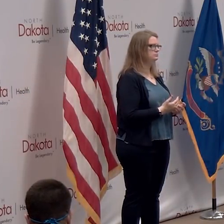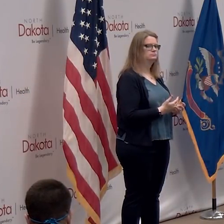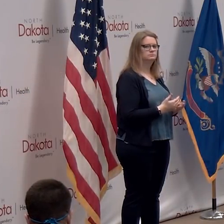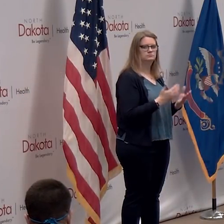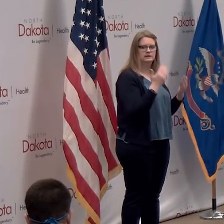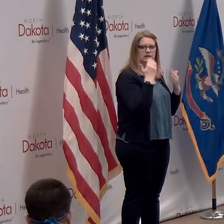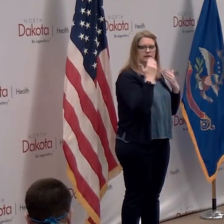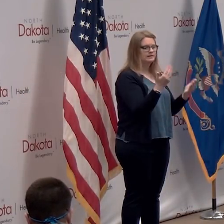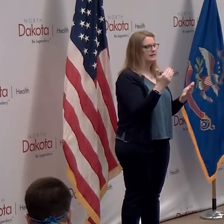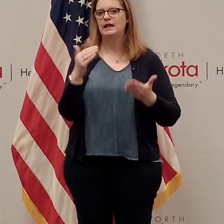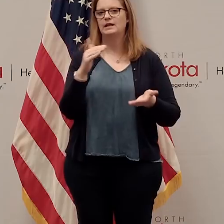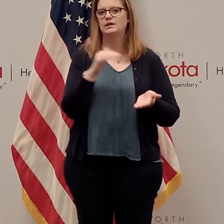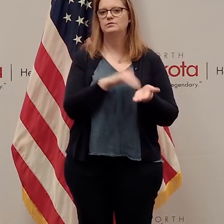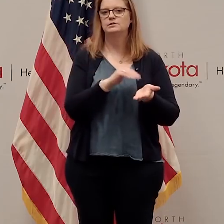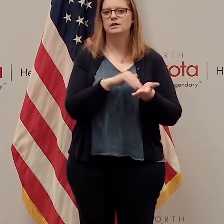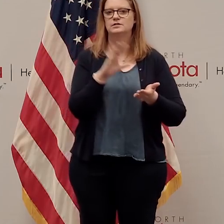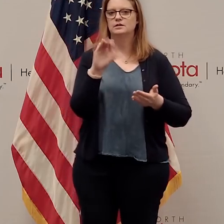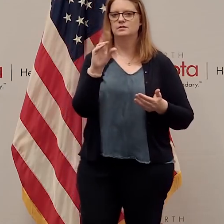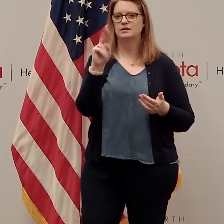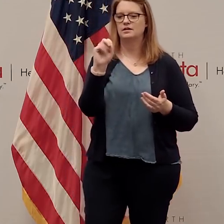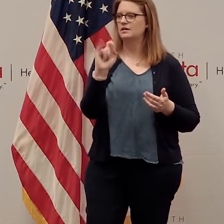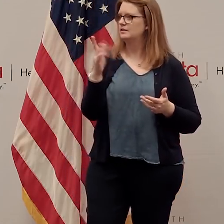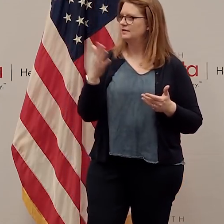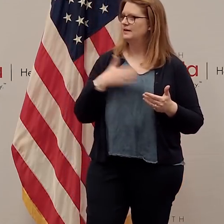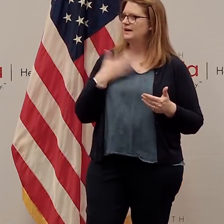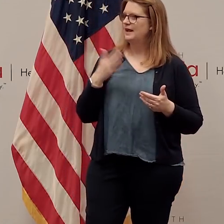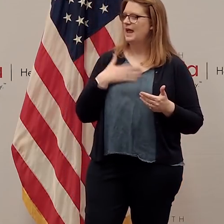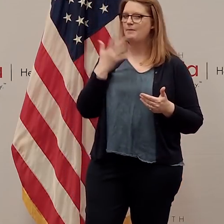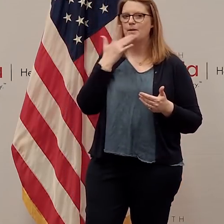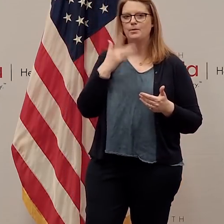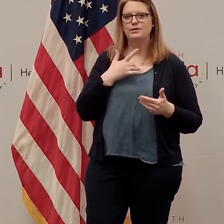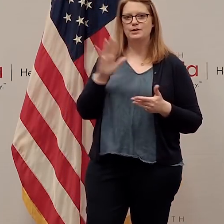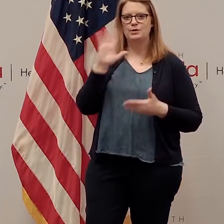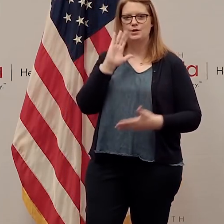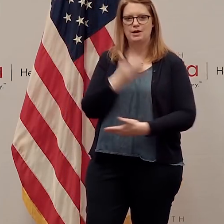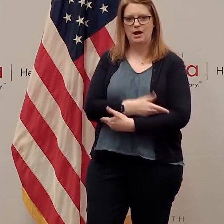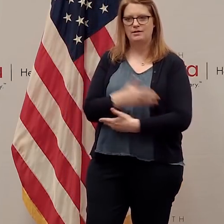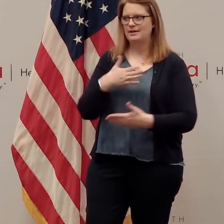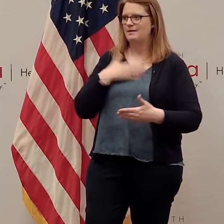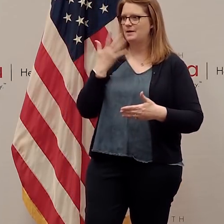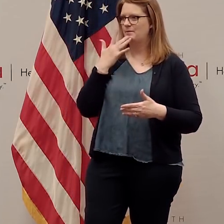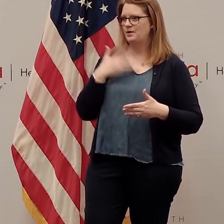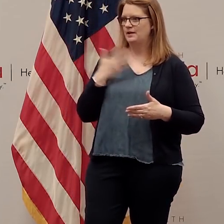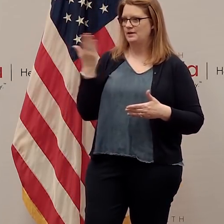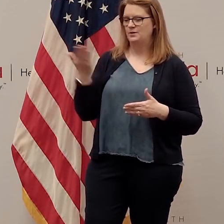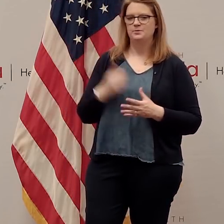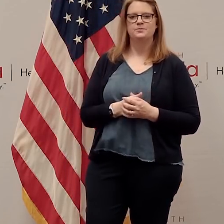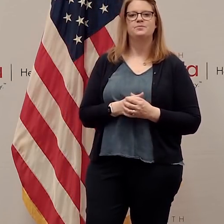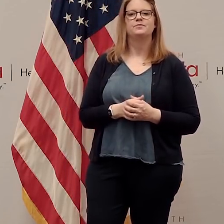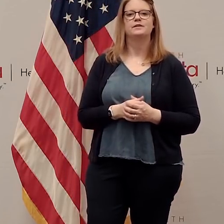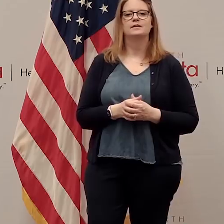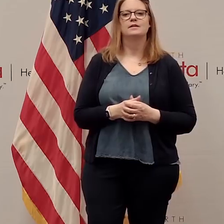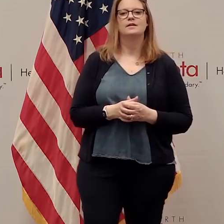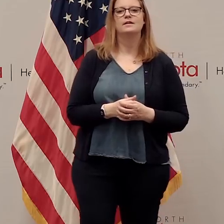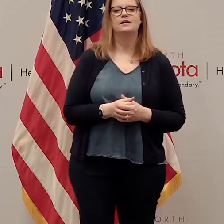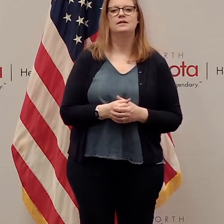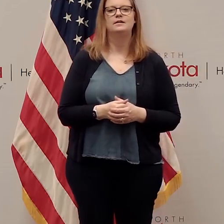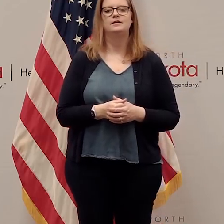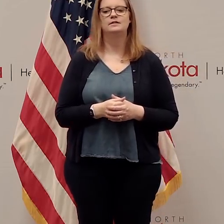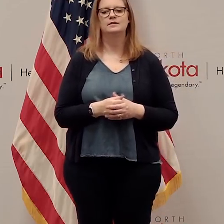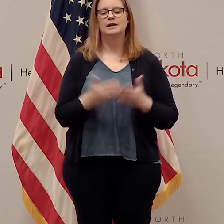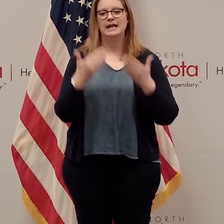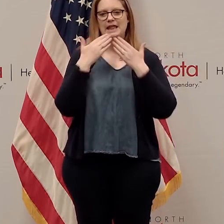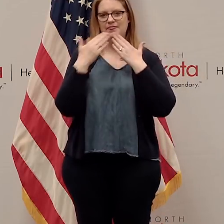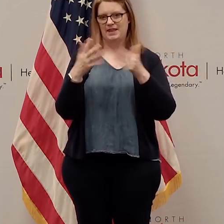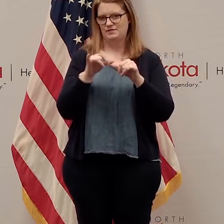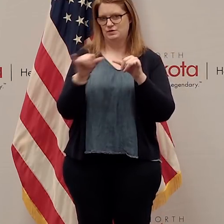Thank you, Dr. Connell, and happy birthday to your daughter, and happy birthday to you, too, for that great day. And thanks for